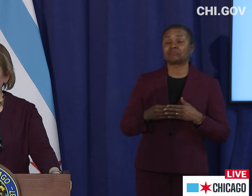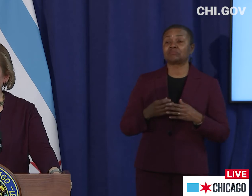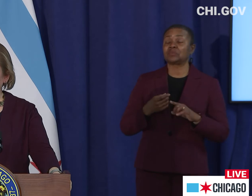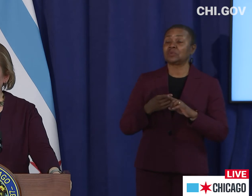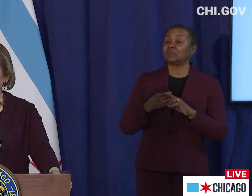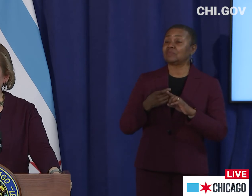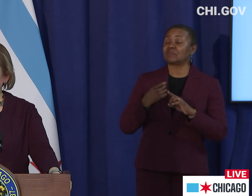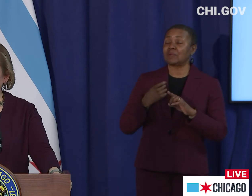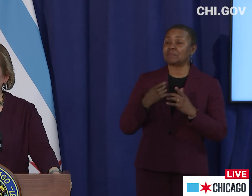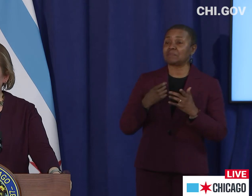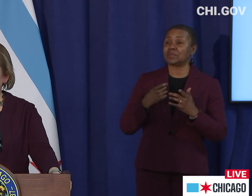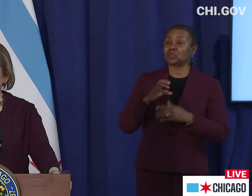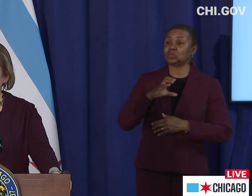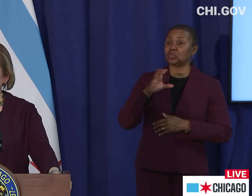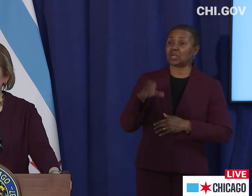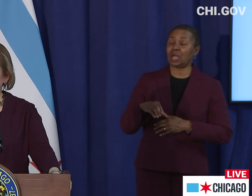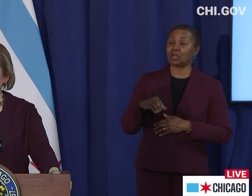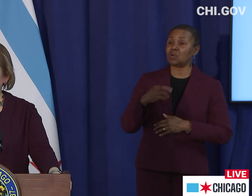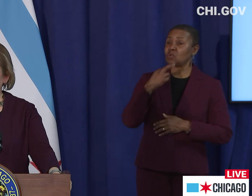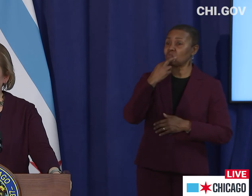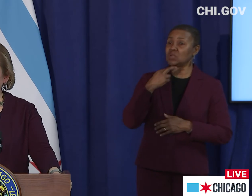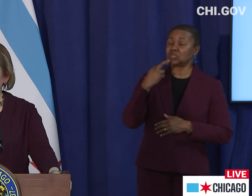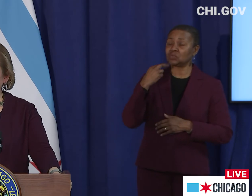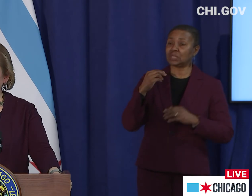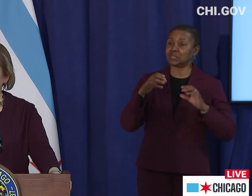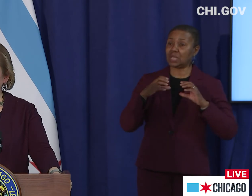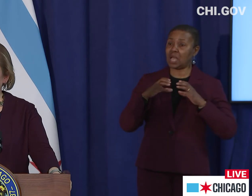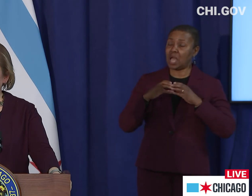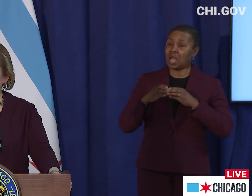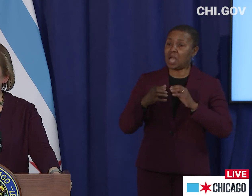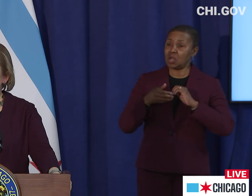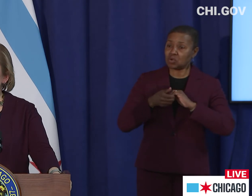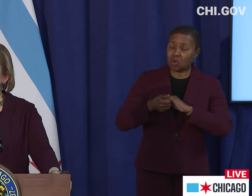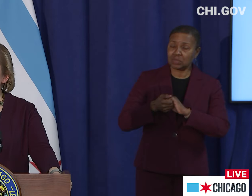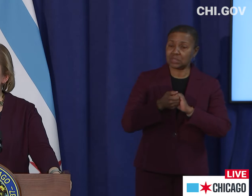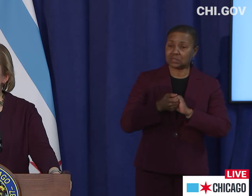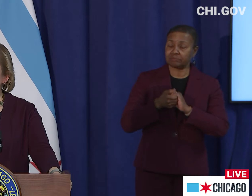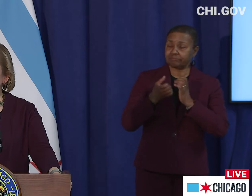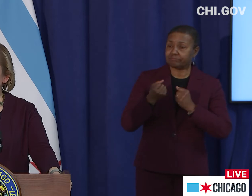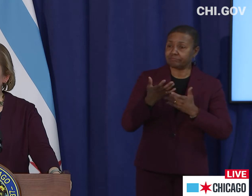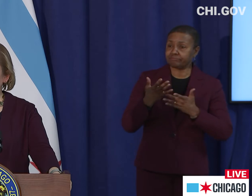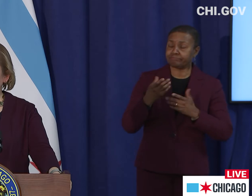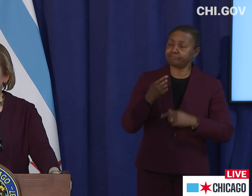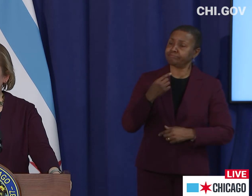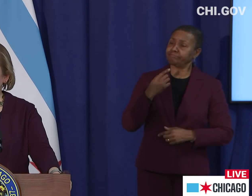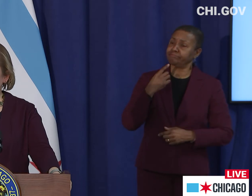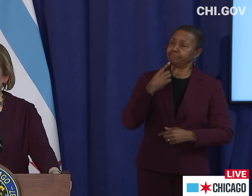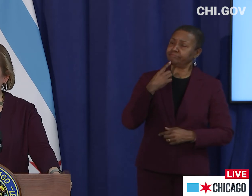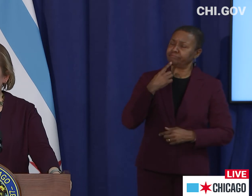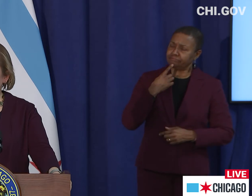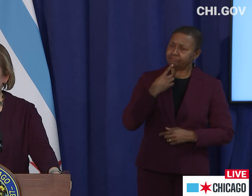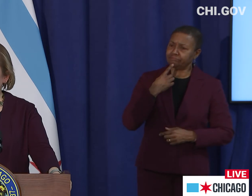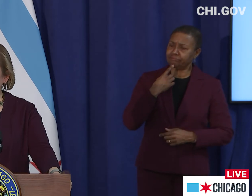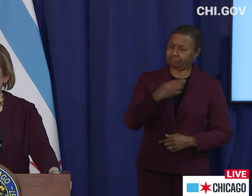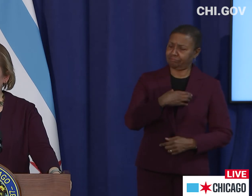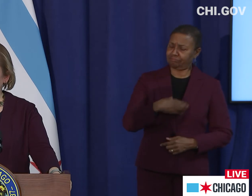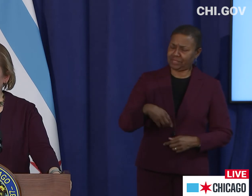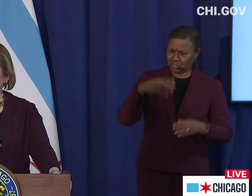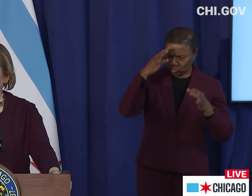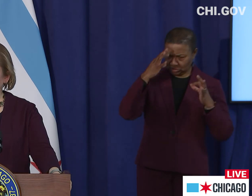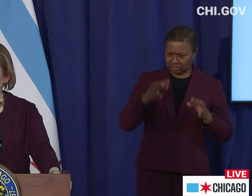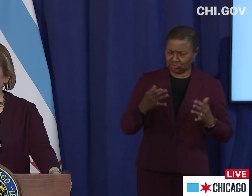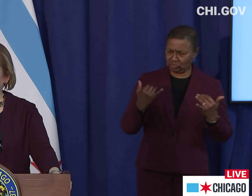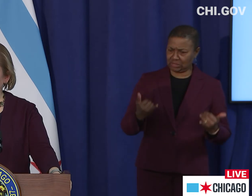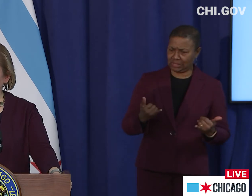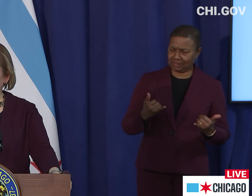from the Chicago Restaurants Coalition, and they are expressing disappointment in Mayor Lightfoot's decision